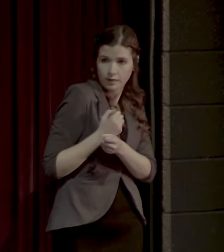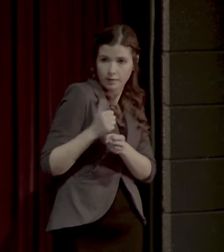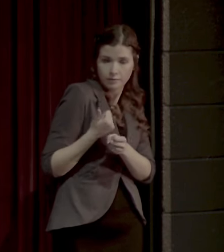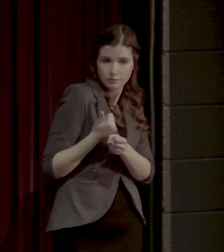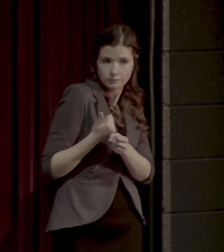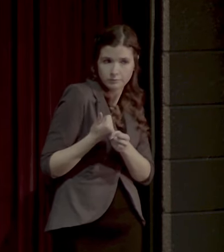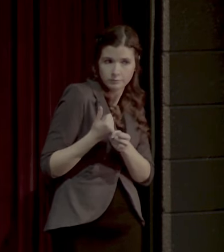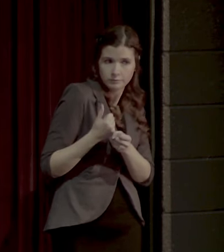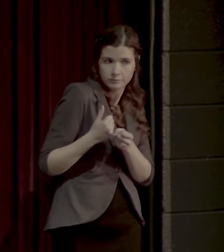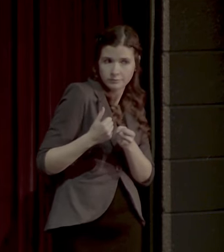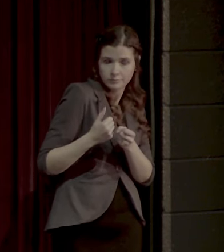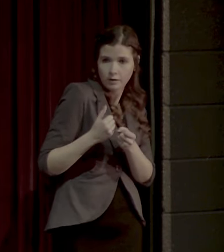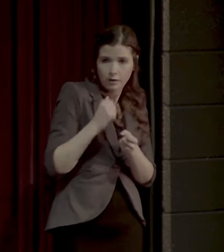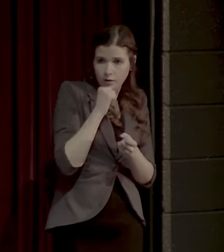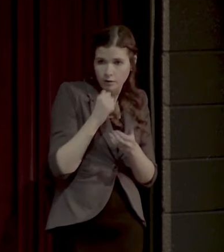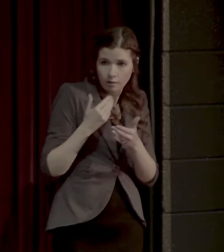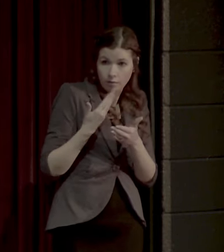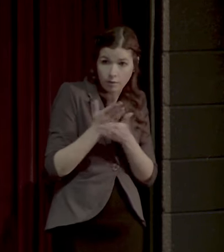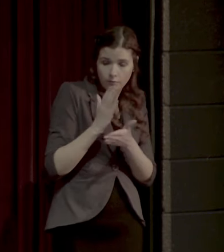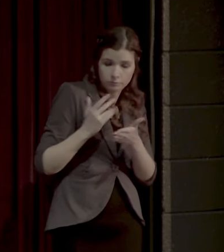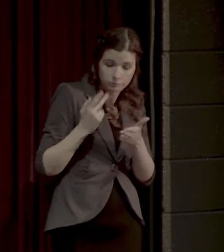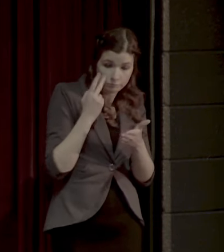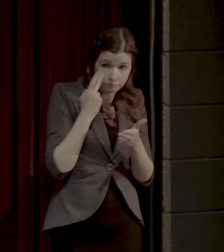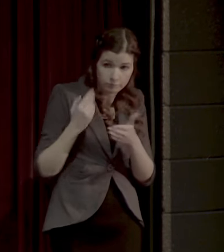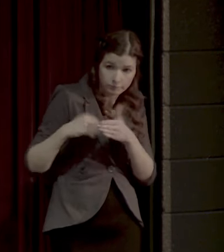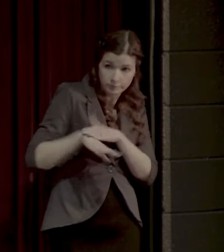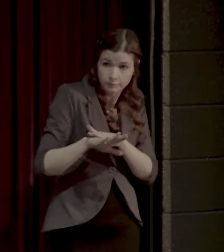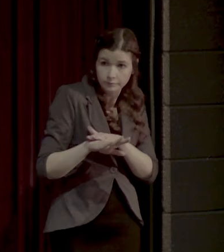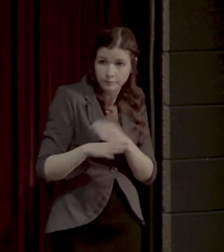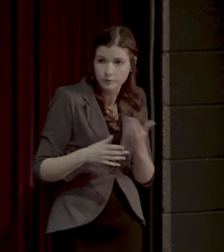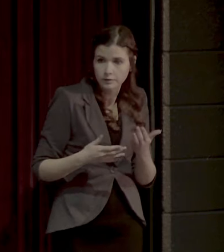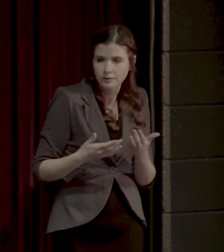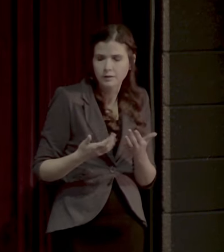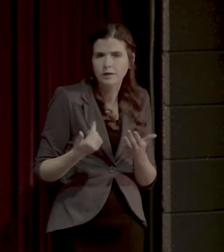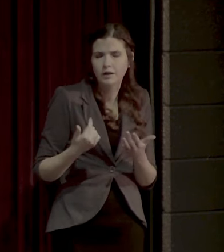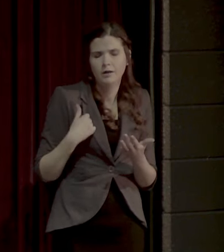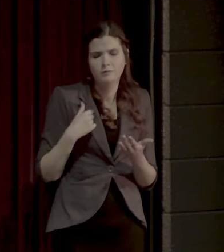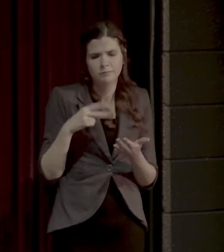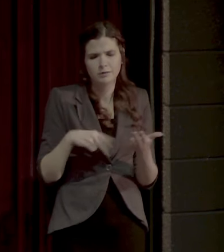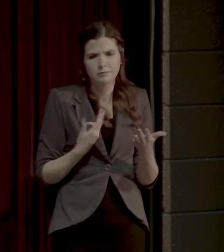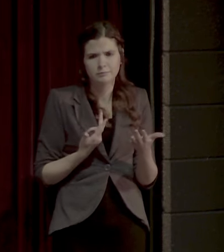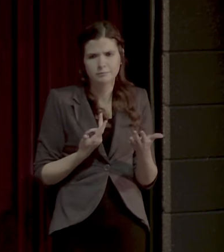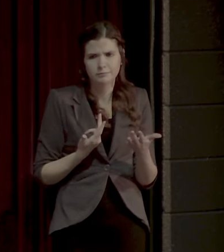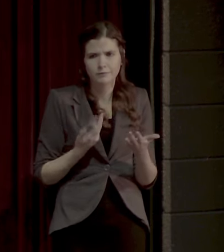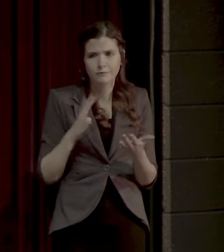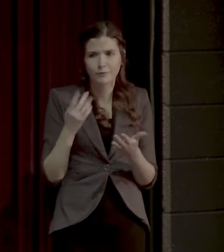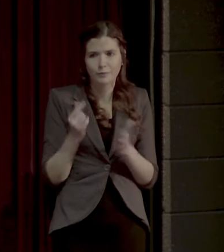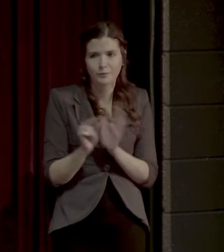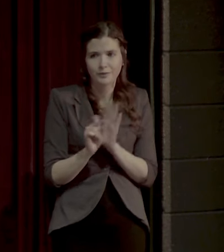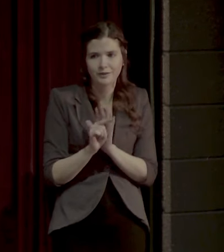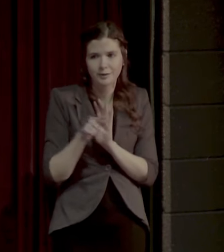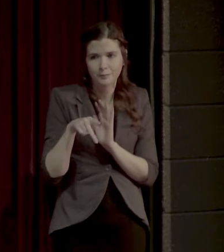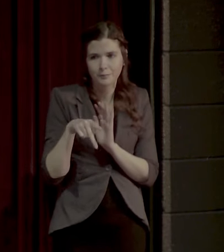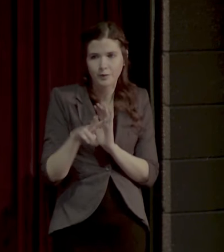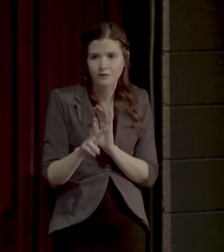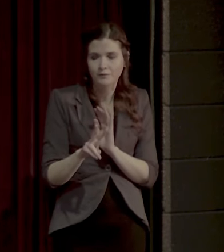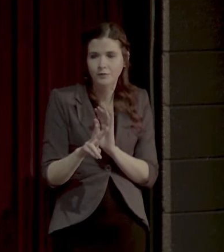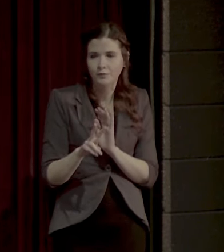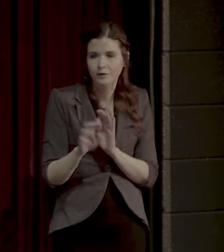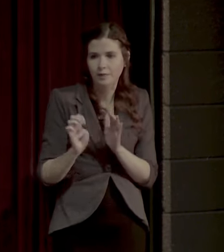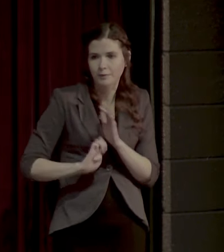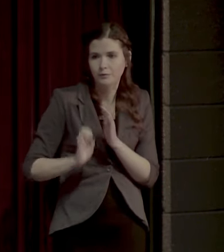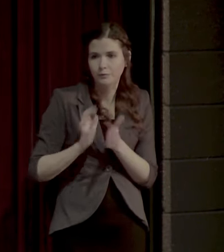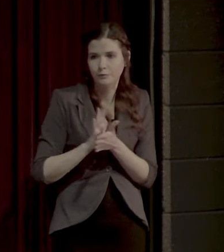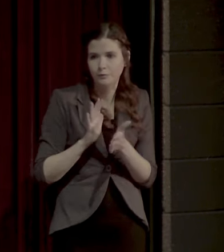out. Reading this line brought me back to the fourth grade, Prairie View Elementary School, Mrs. Brown's music